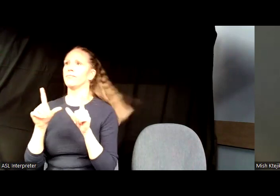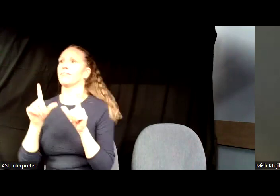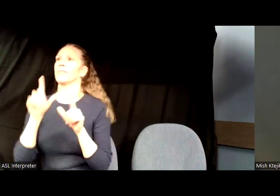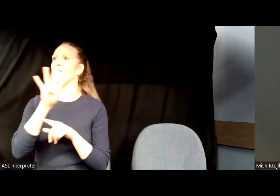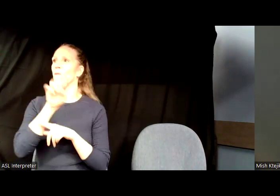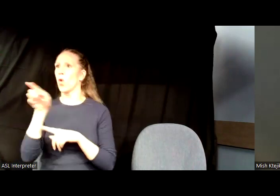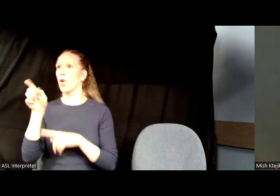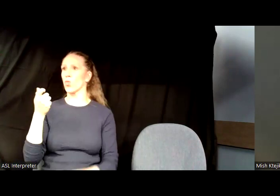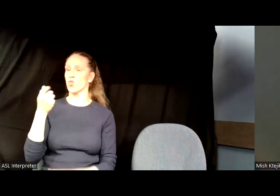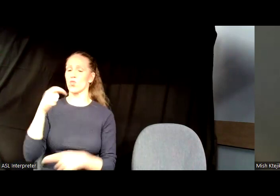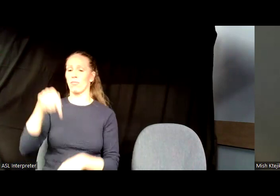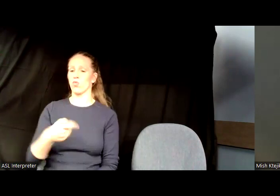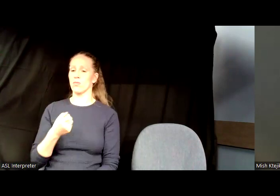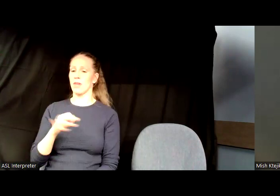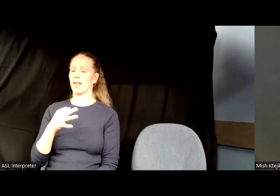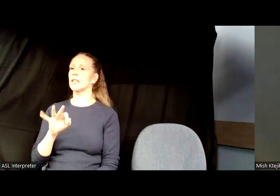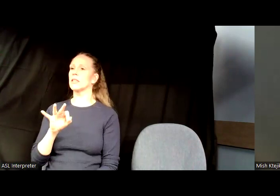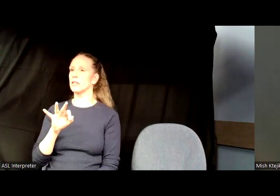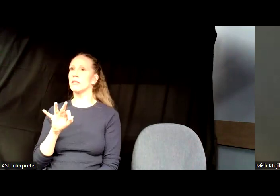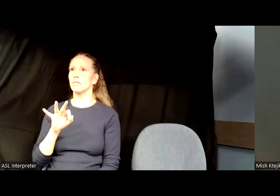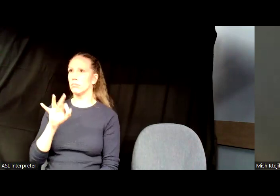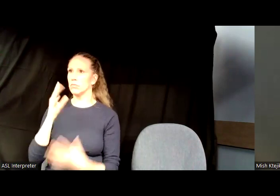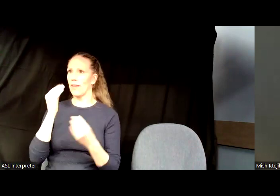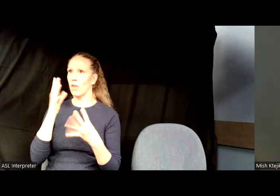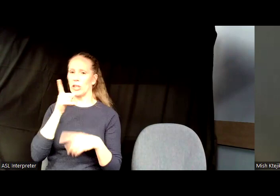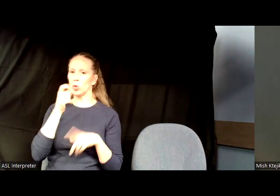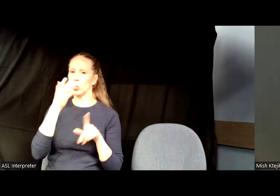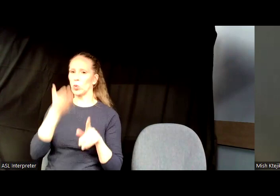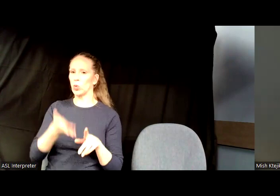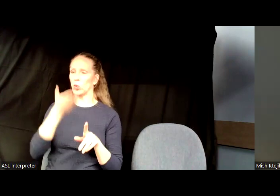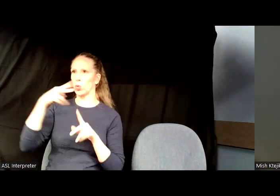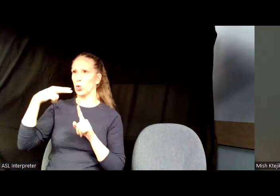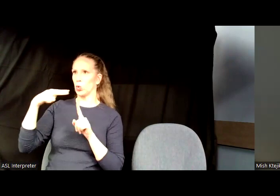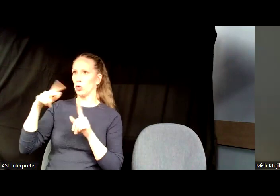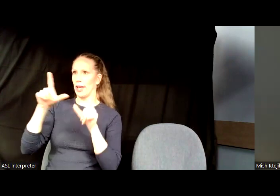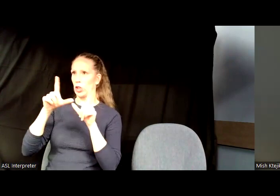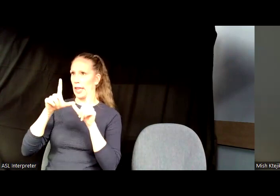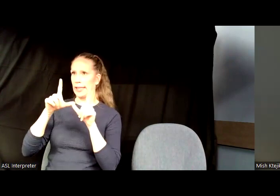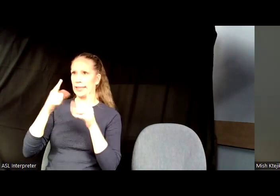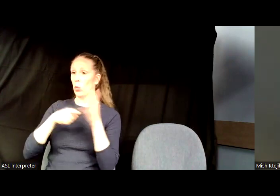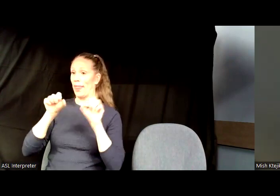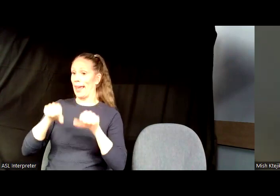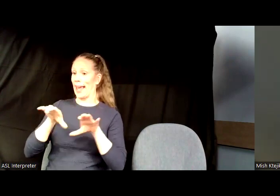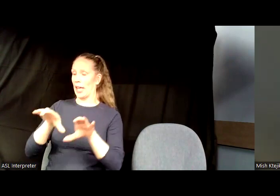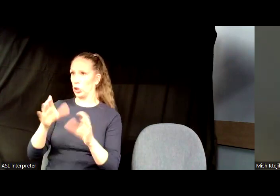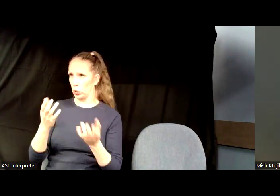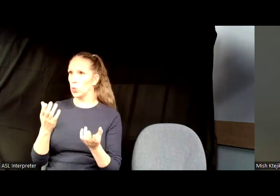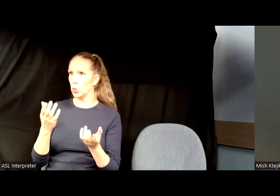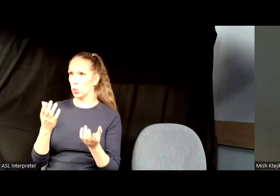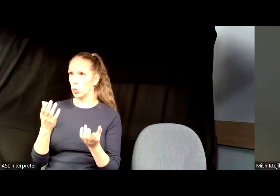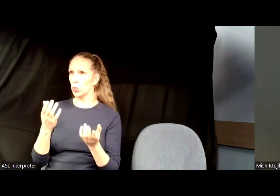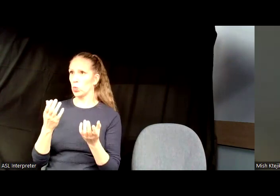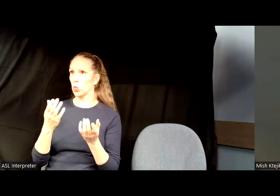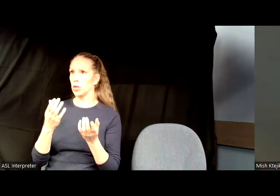through 19, just kind of gives you a layout of who that person is, and what they can do. So they